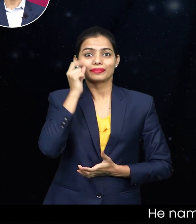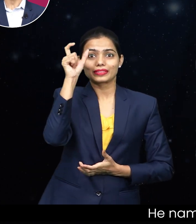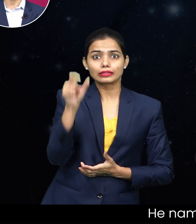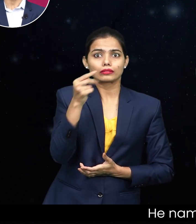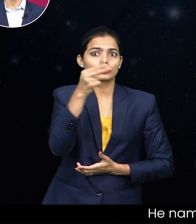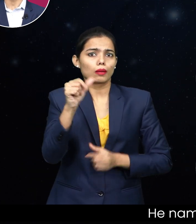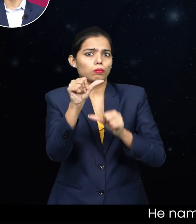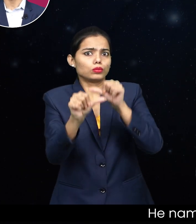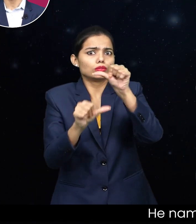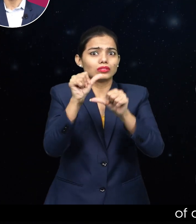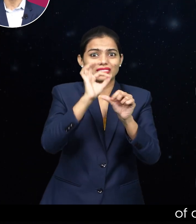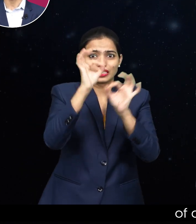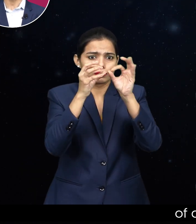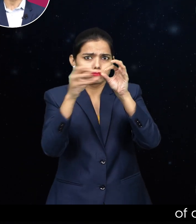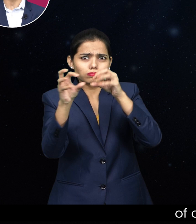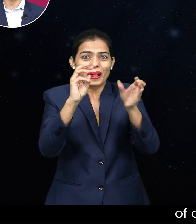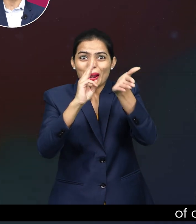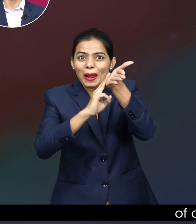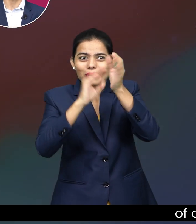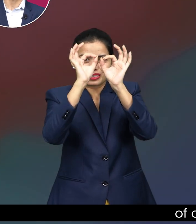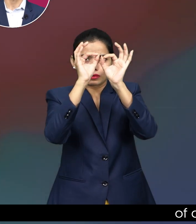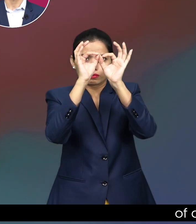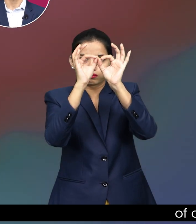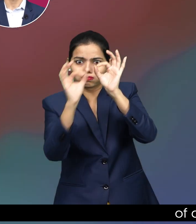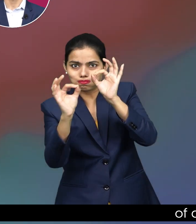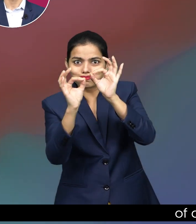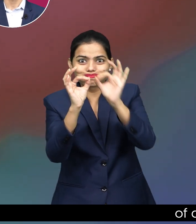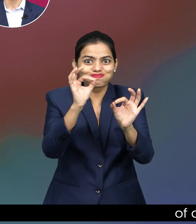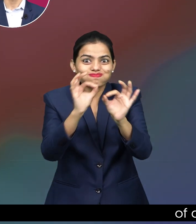He named such a process of division mitosis.